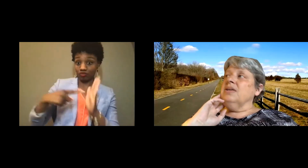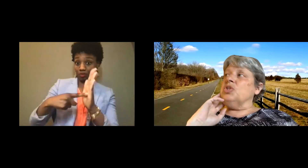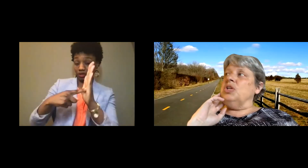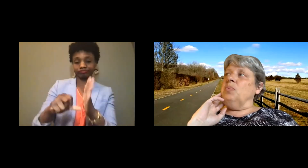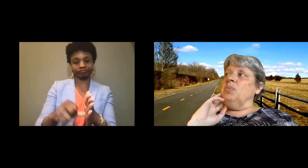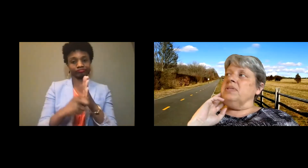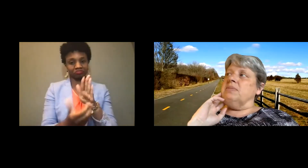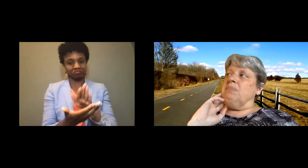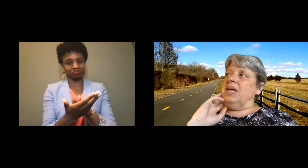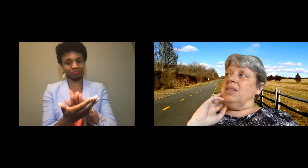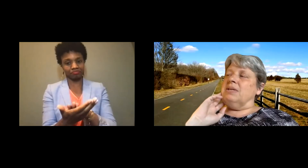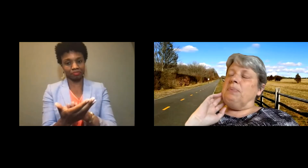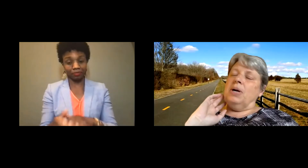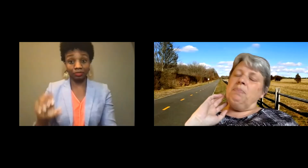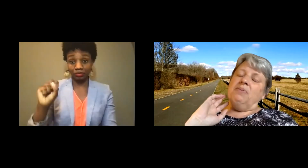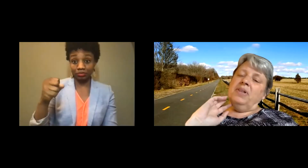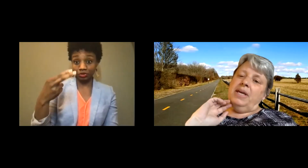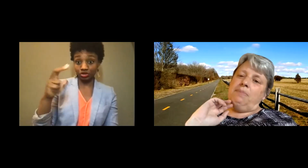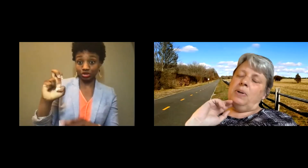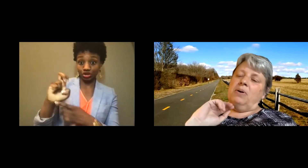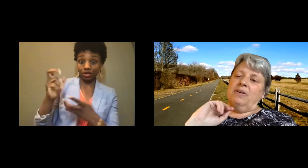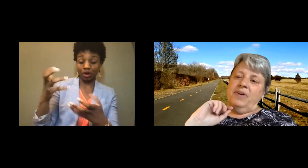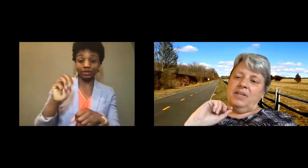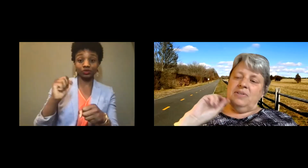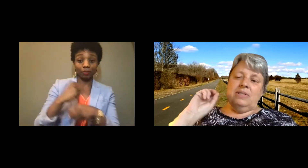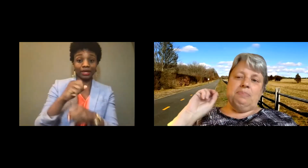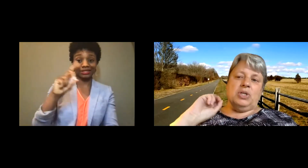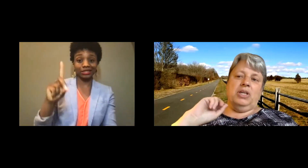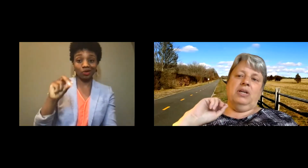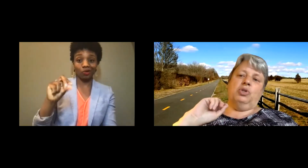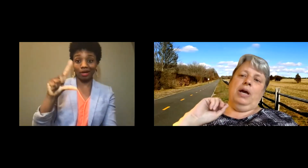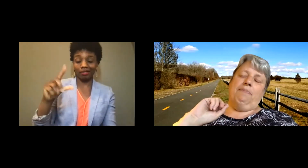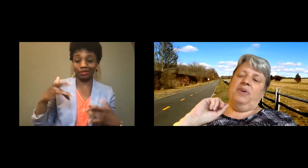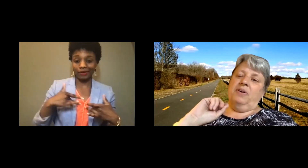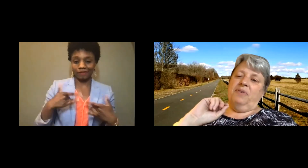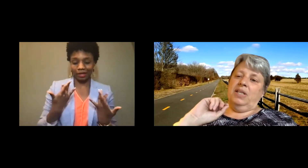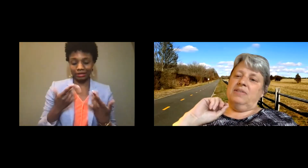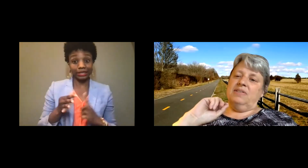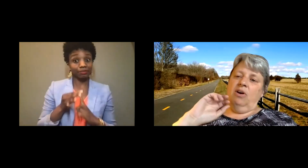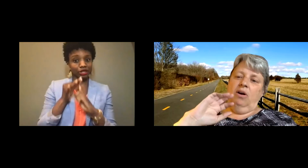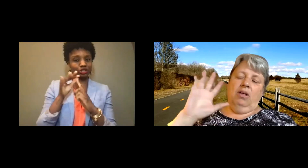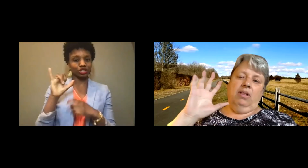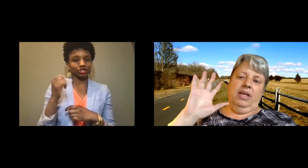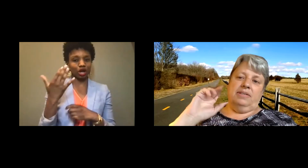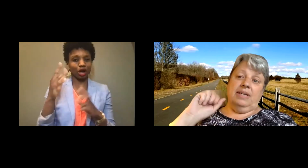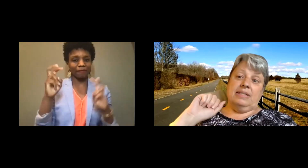she wants to make the Department of Labor events, especially their job fair events, all